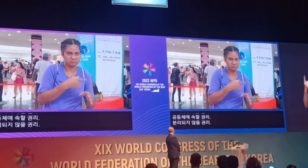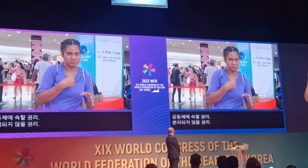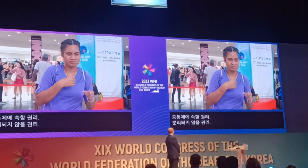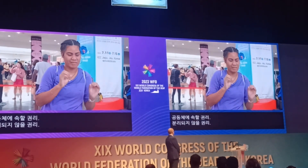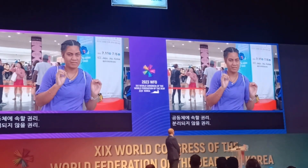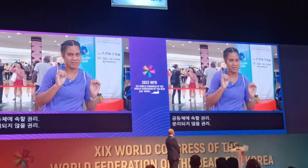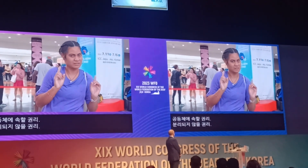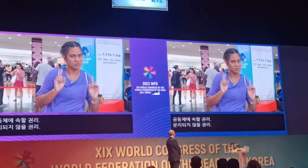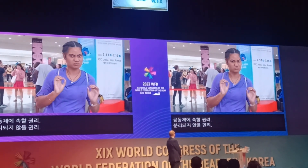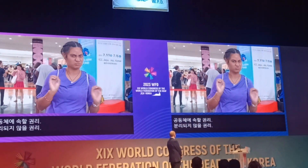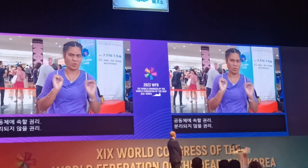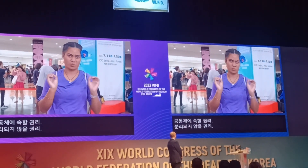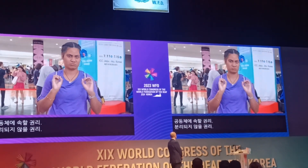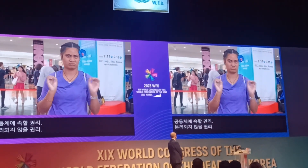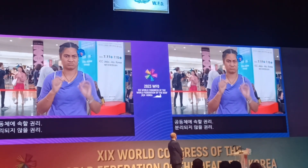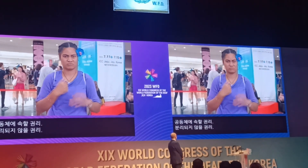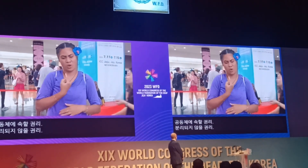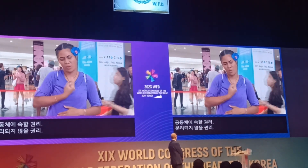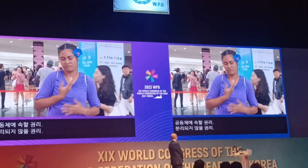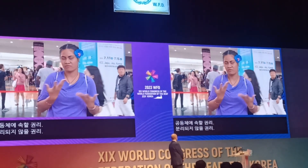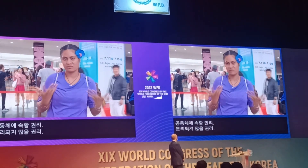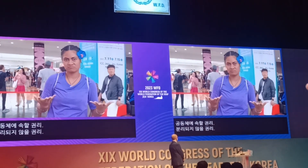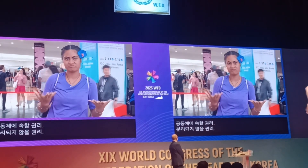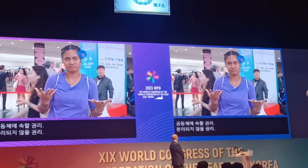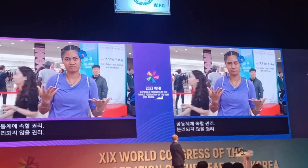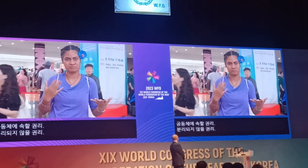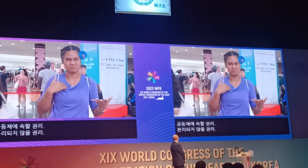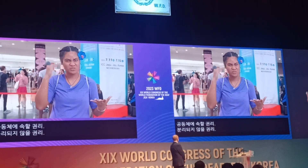But to be able to work